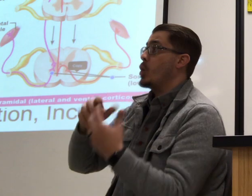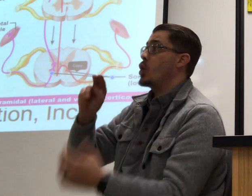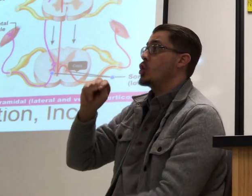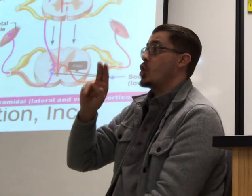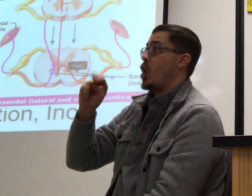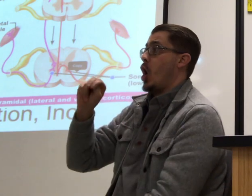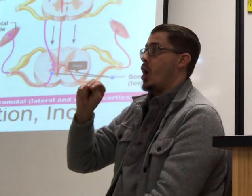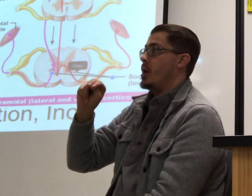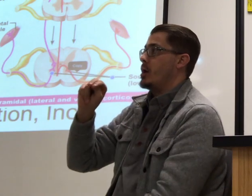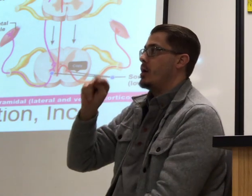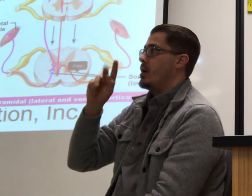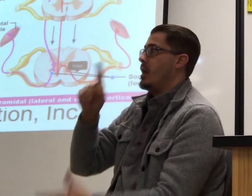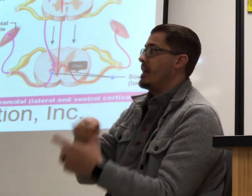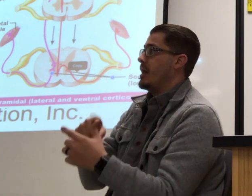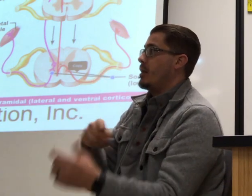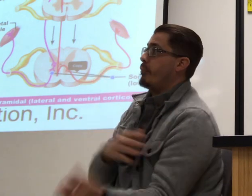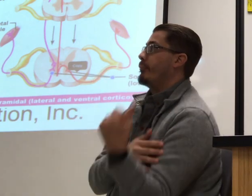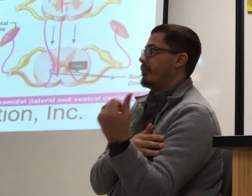that.